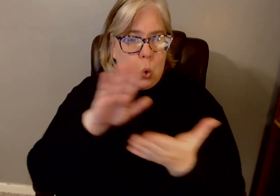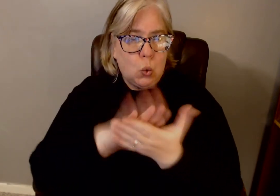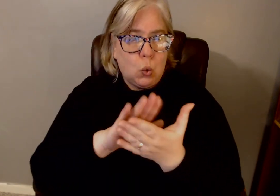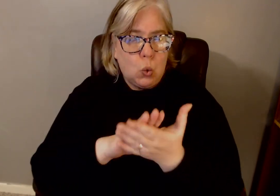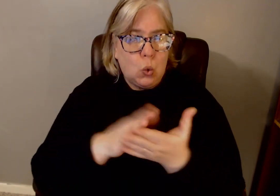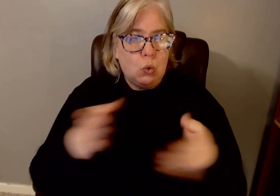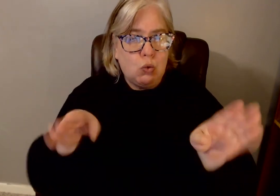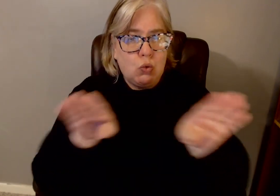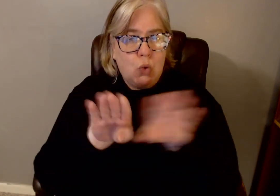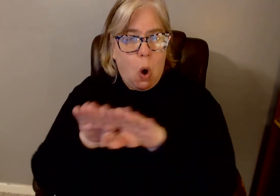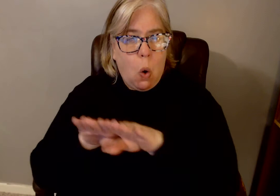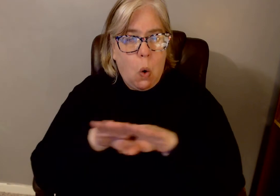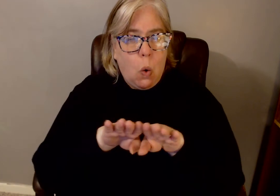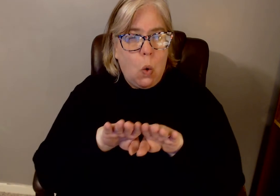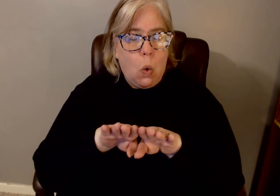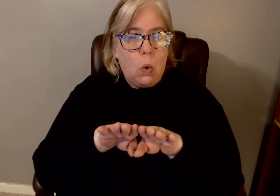I